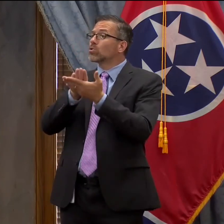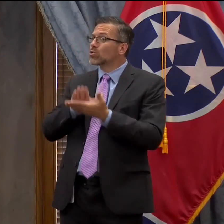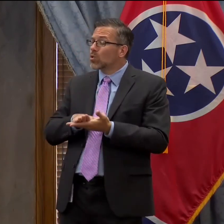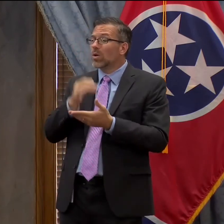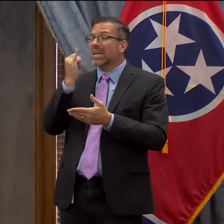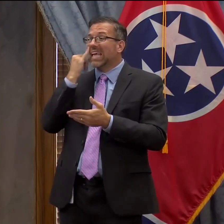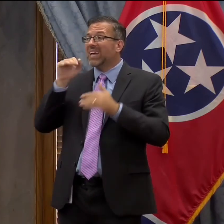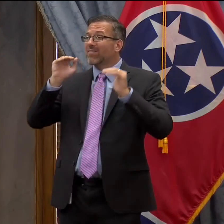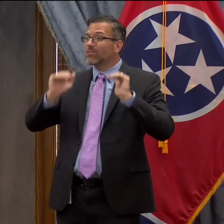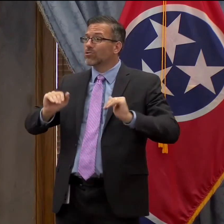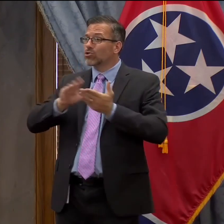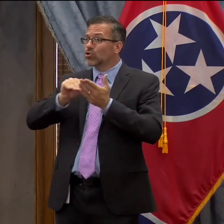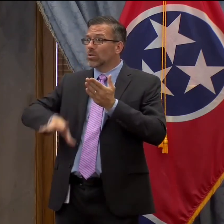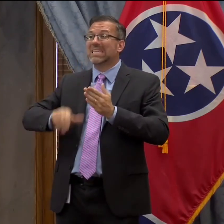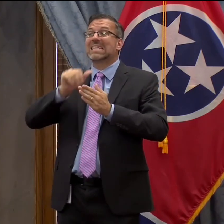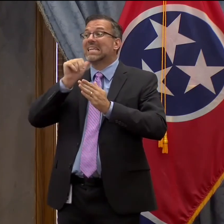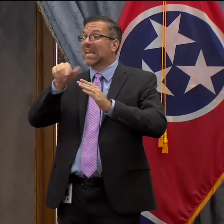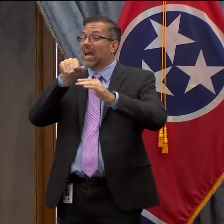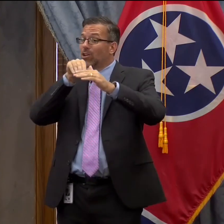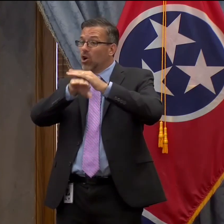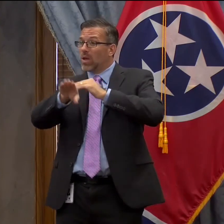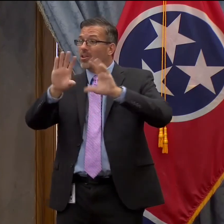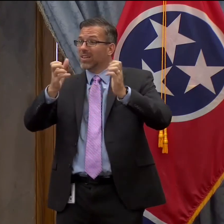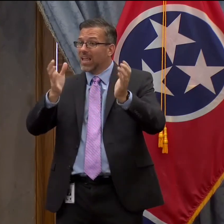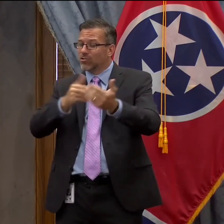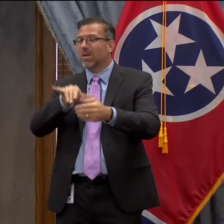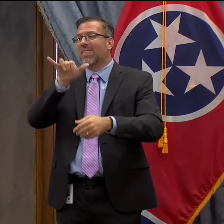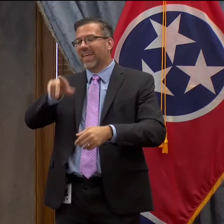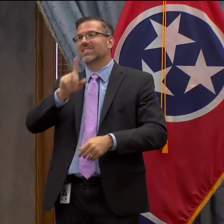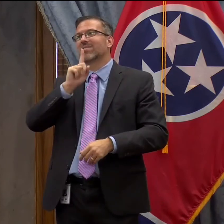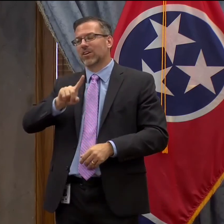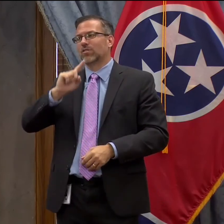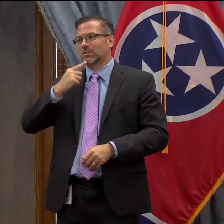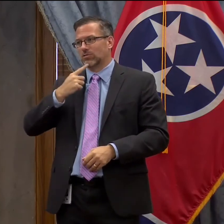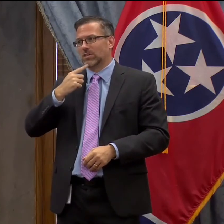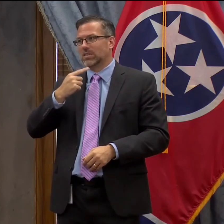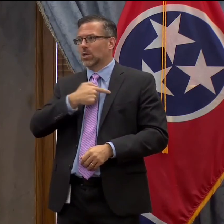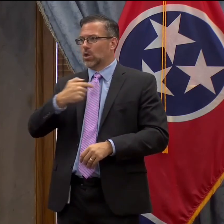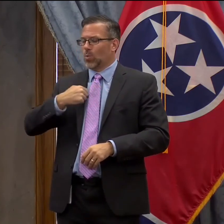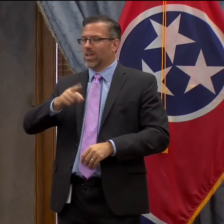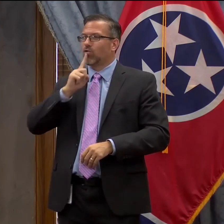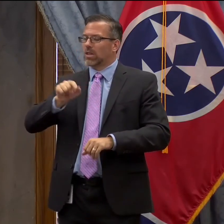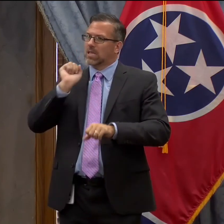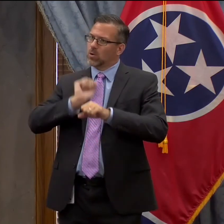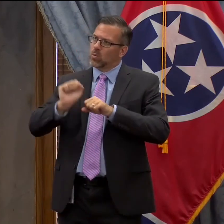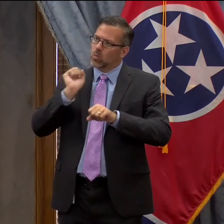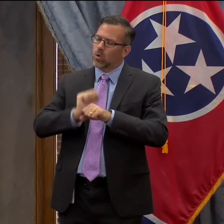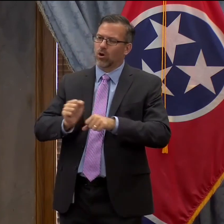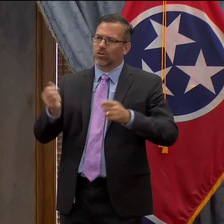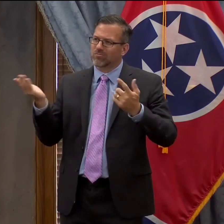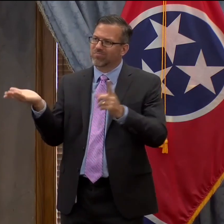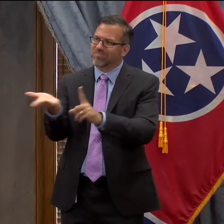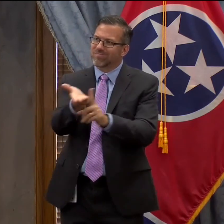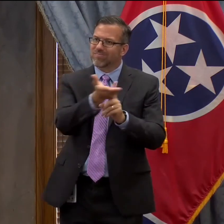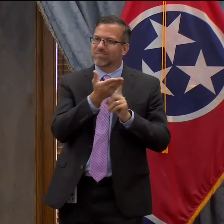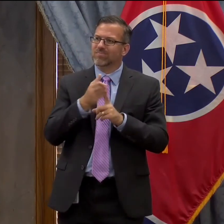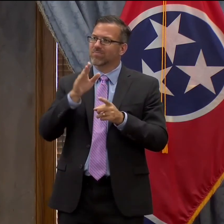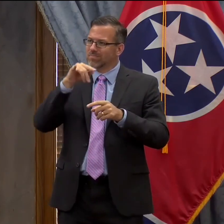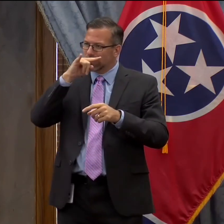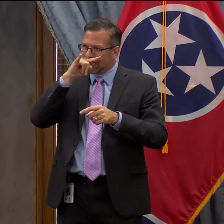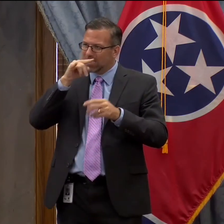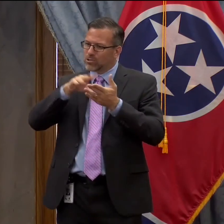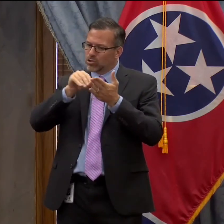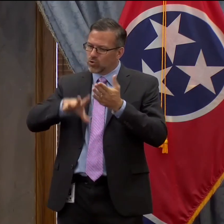with a child not being in a classroom, very serious to me. It's why we've worked so hard to get kids in-person schooling.